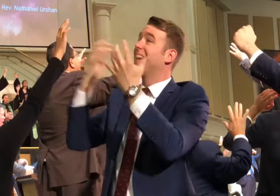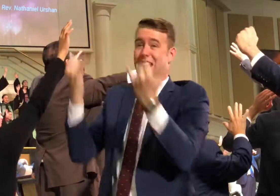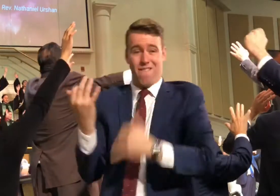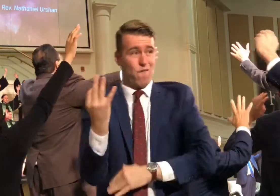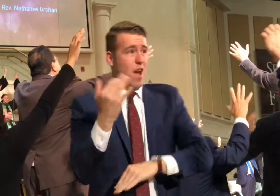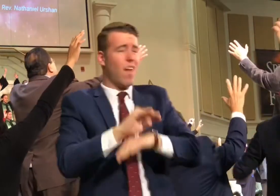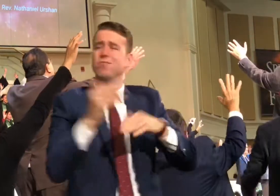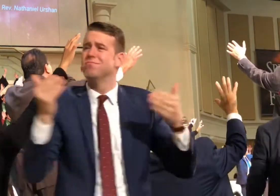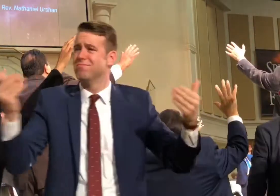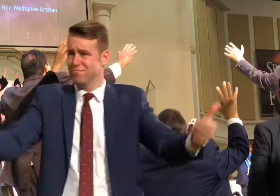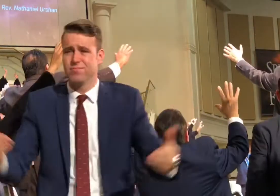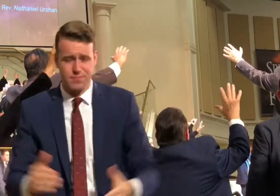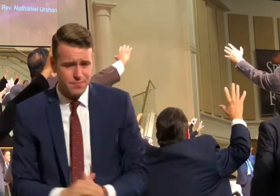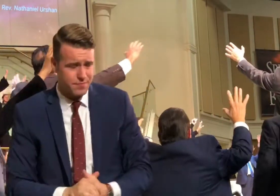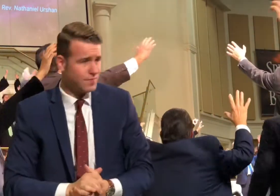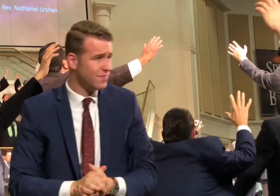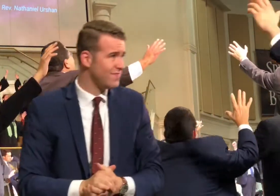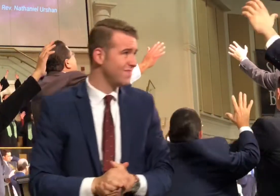Friday night.